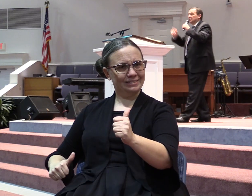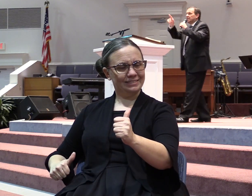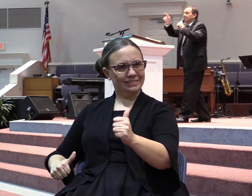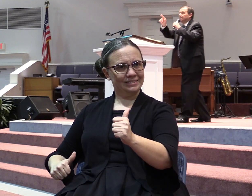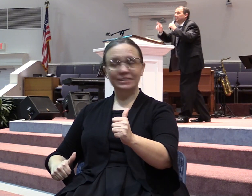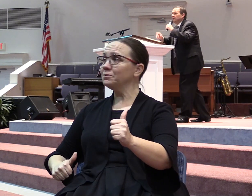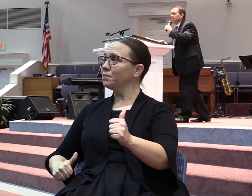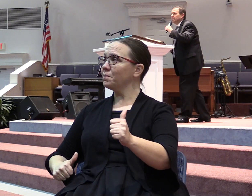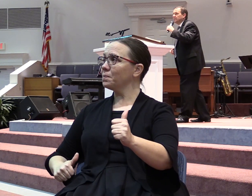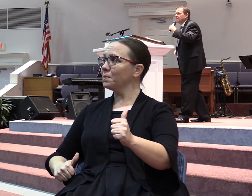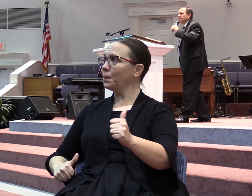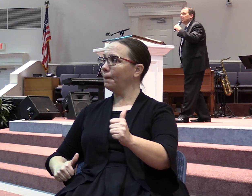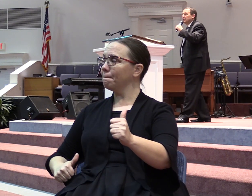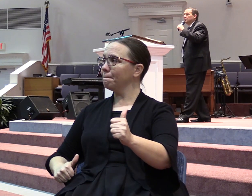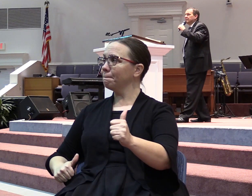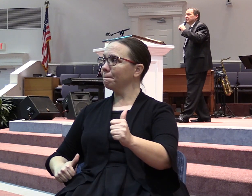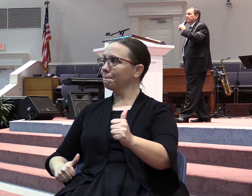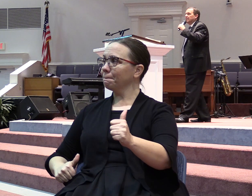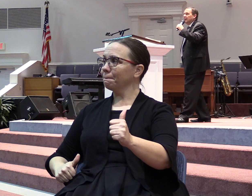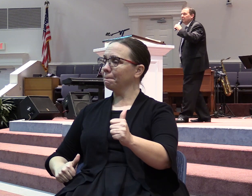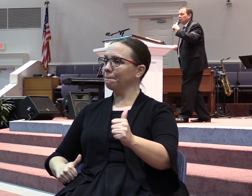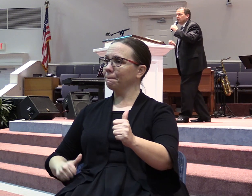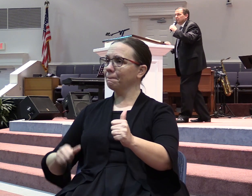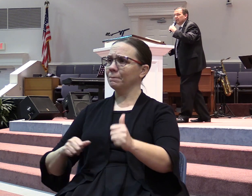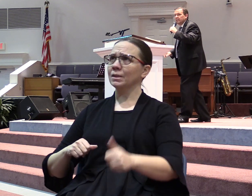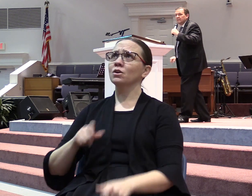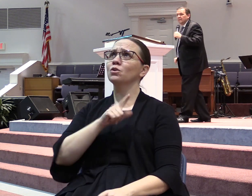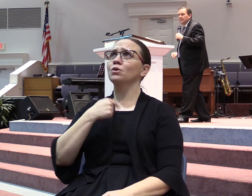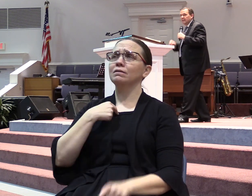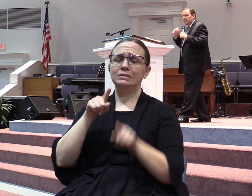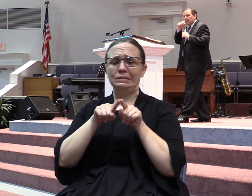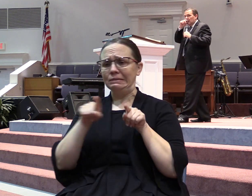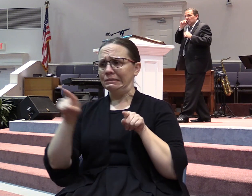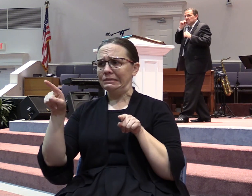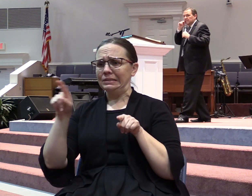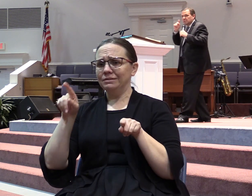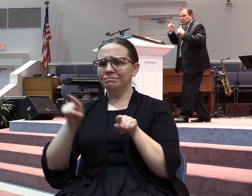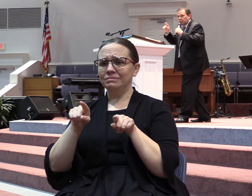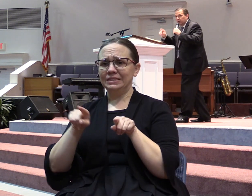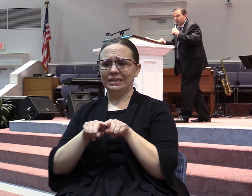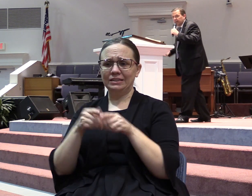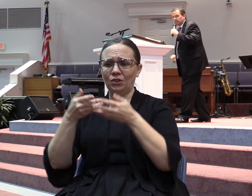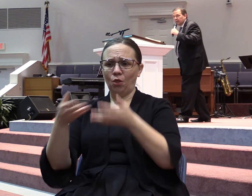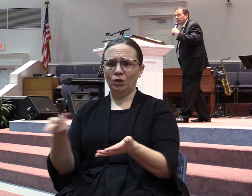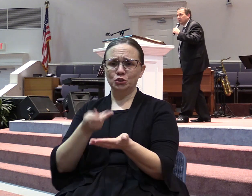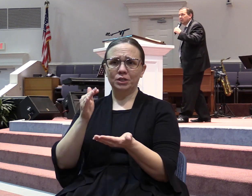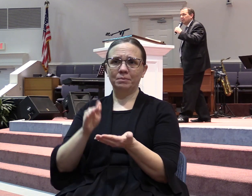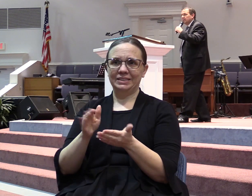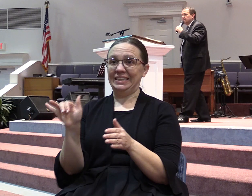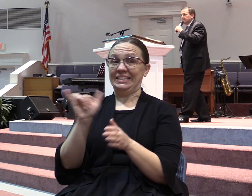Yes. Yeah, just leave it up there for a few minutes. Let everybody see it. I've gone astray like a lost sheep. This is the prayer of a